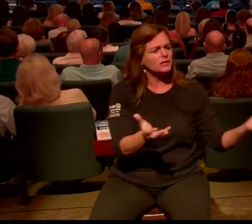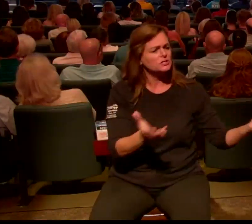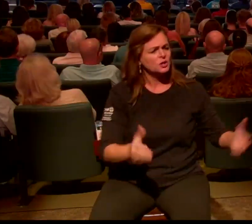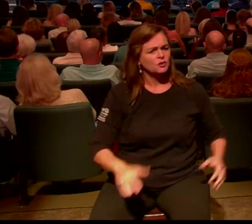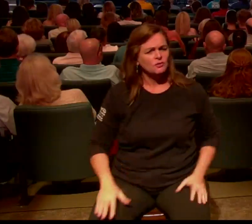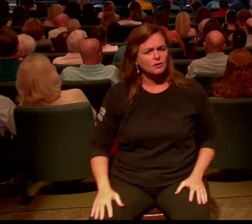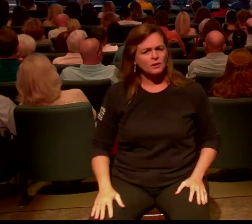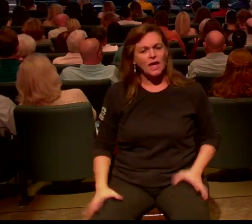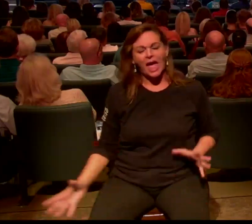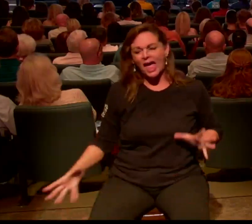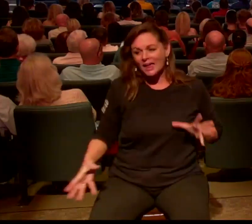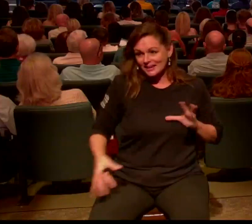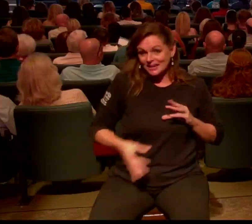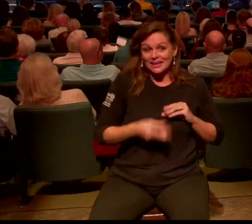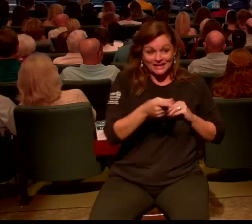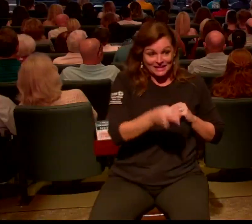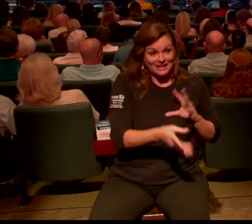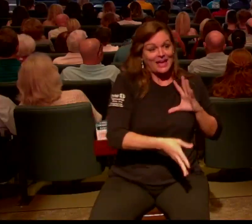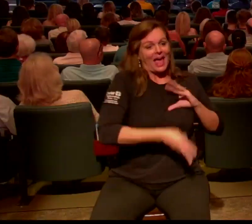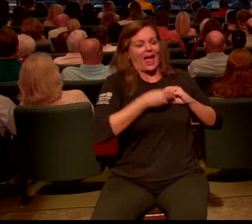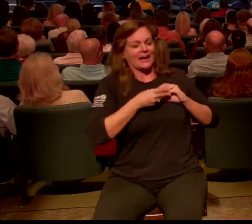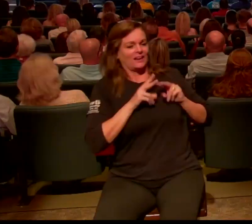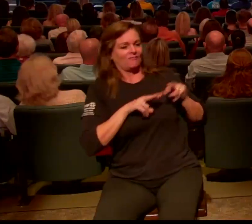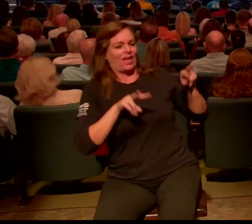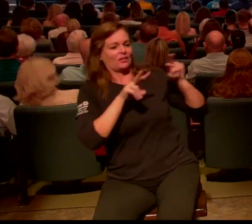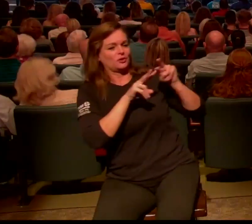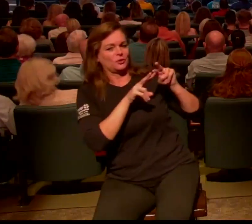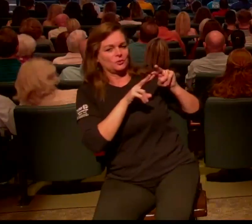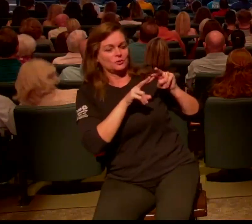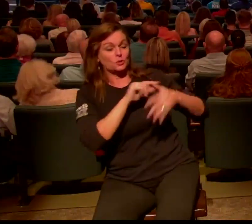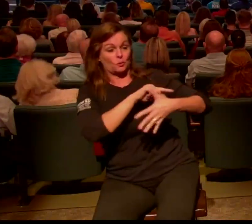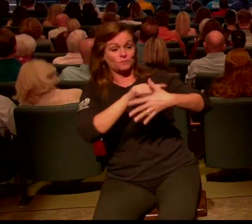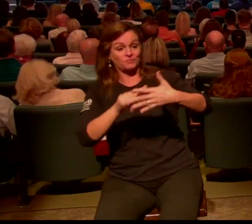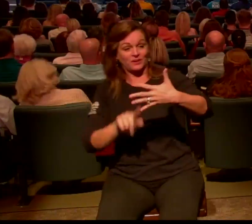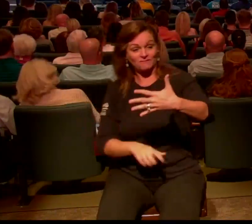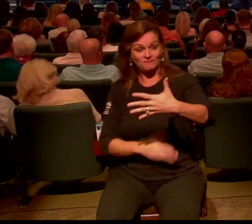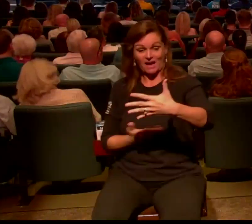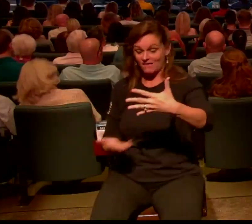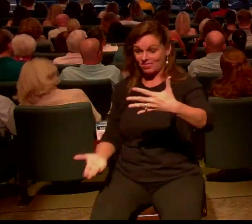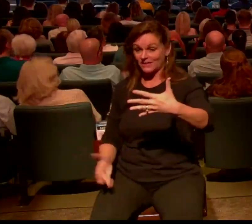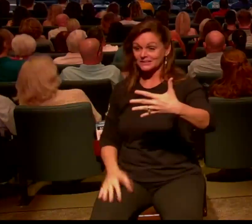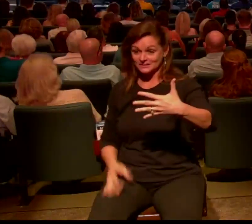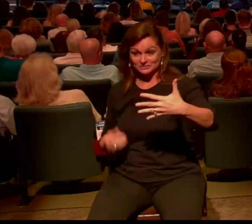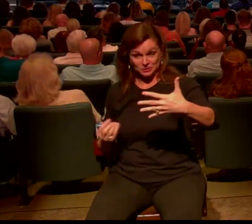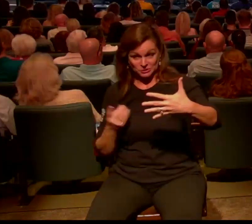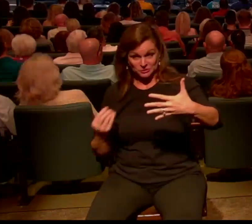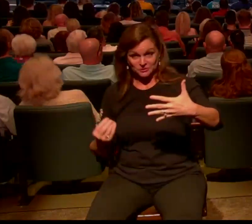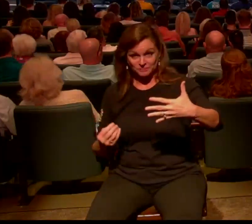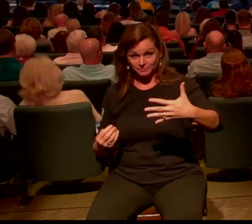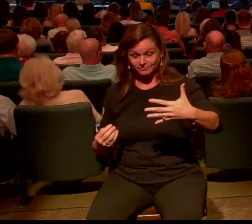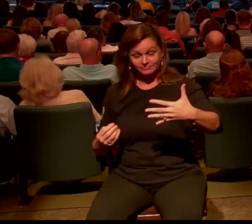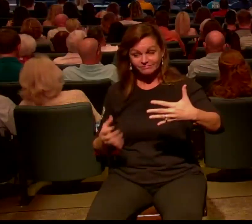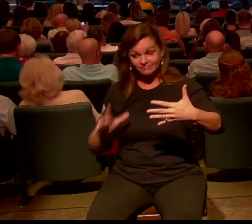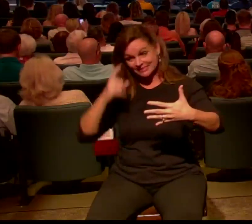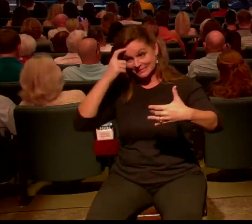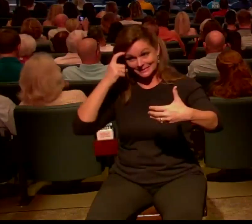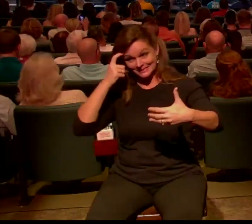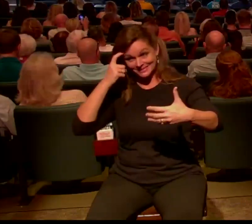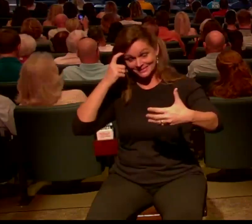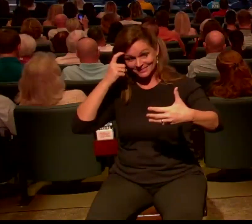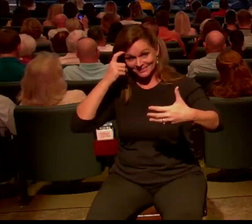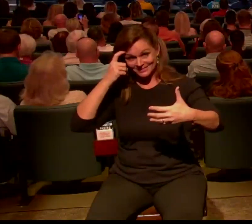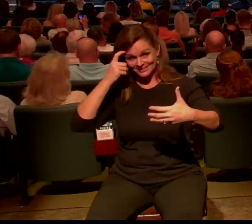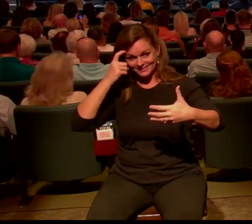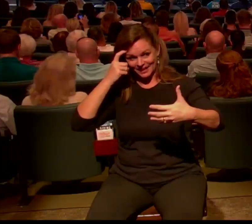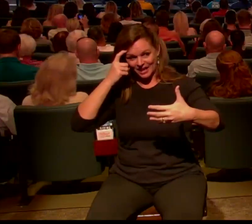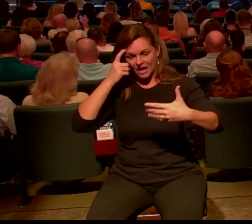value to people. And so I'm going to give you 5 things. Okay, 5 things, and you got to 5 things to just